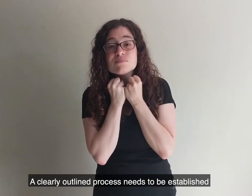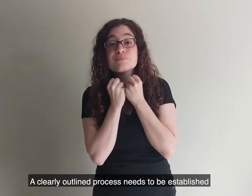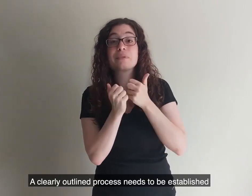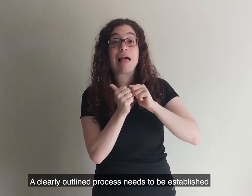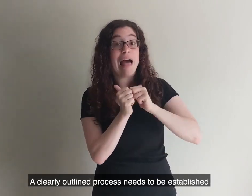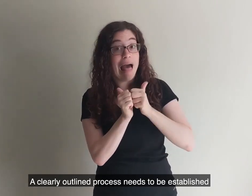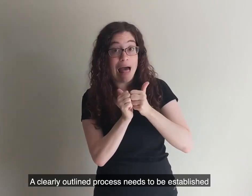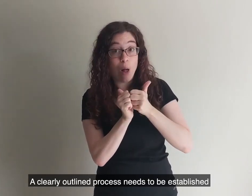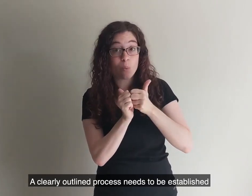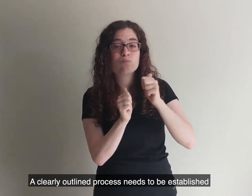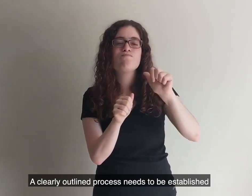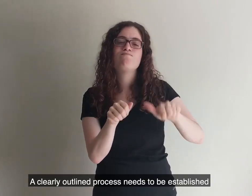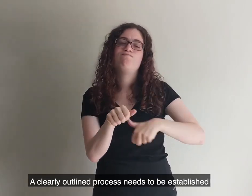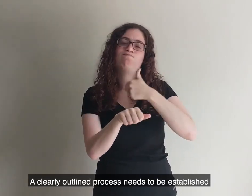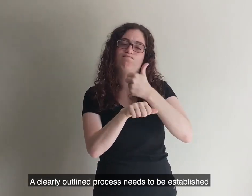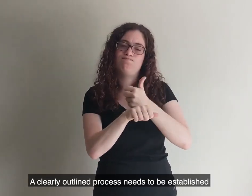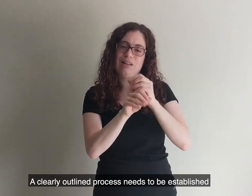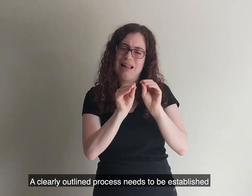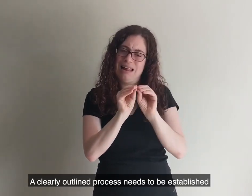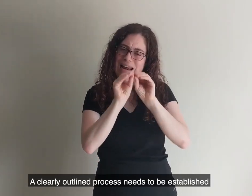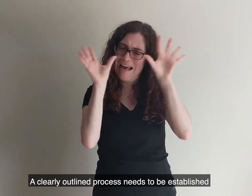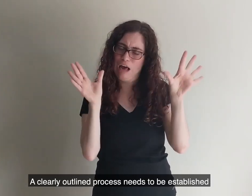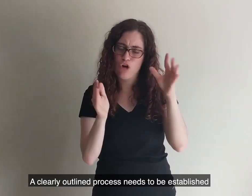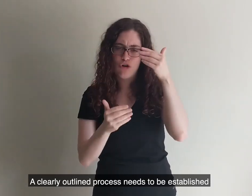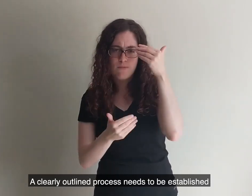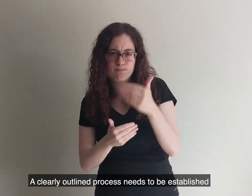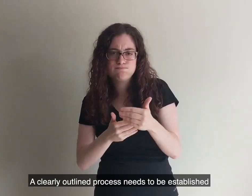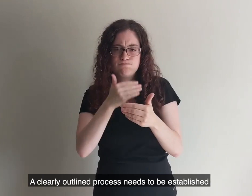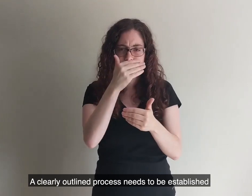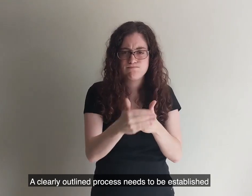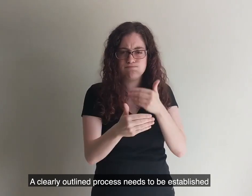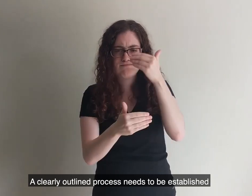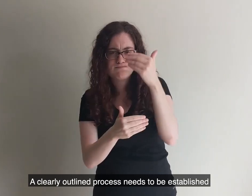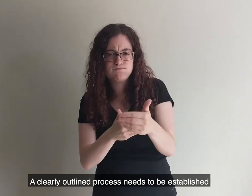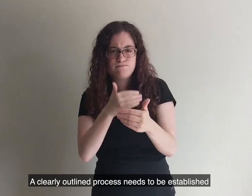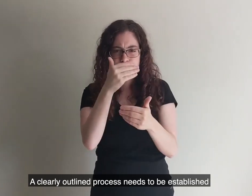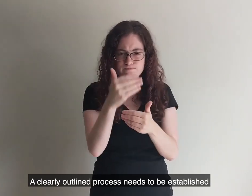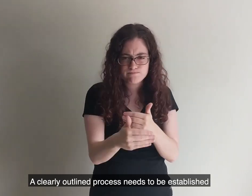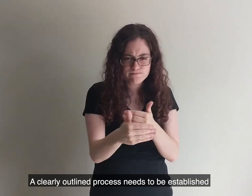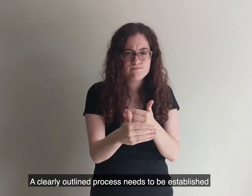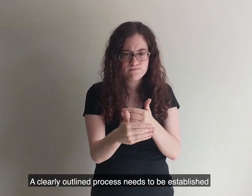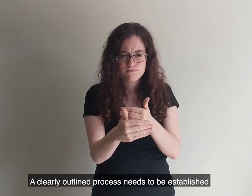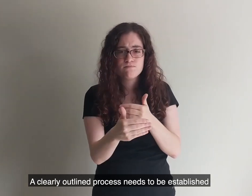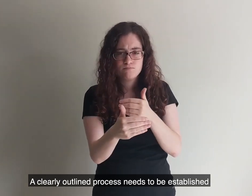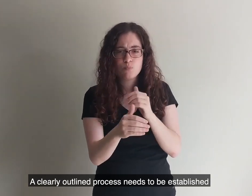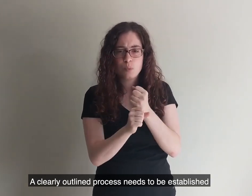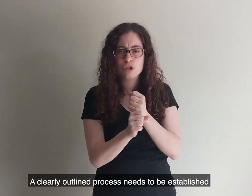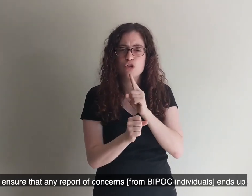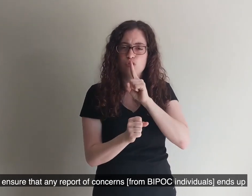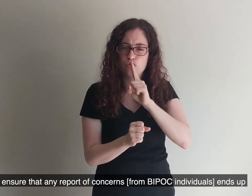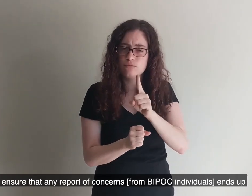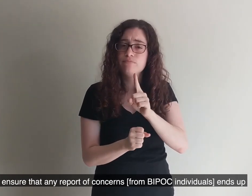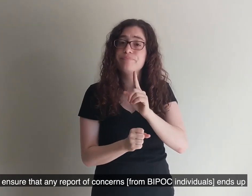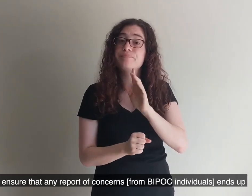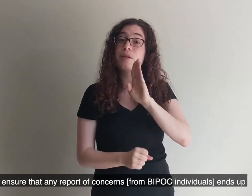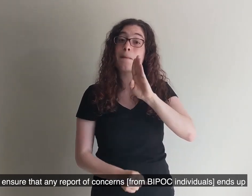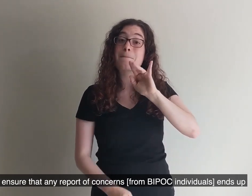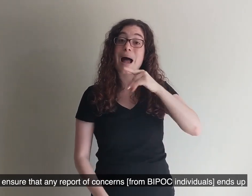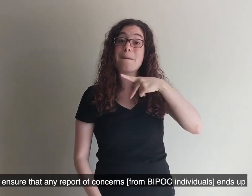A clearly outlined process needs to be established to ensure that any report of